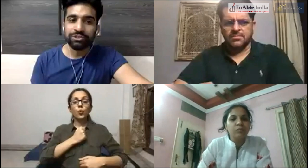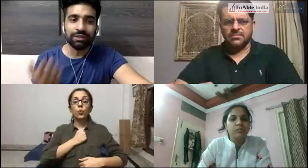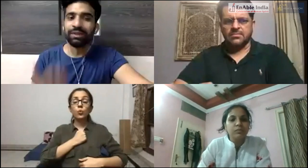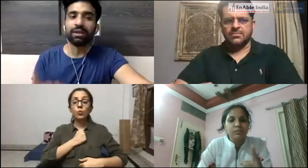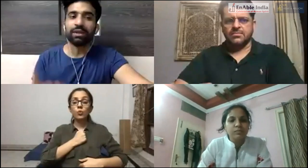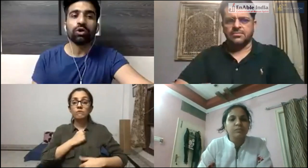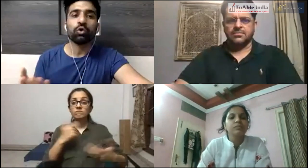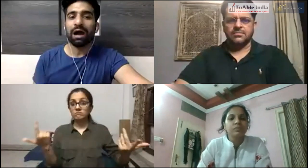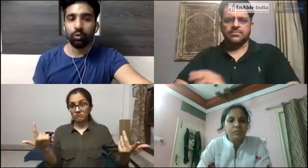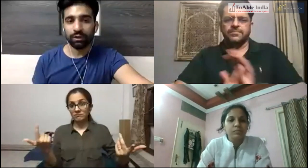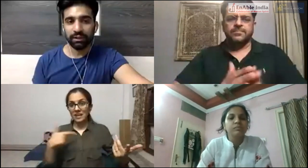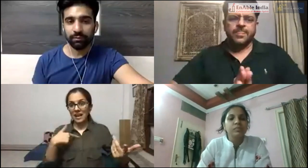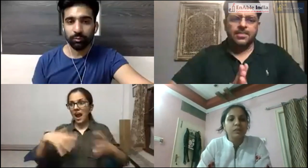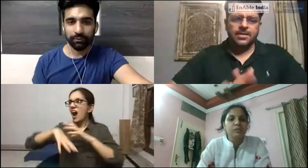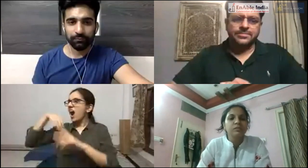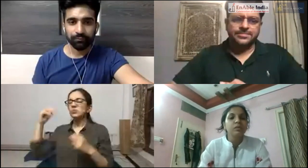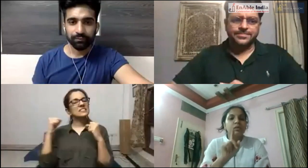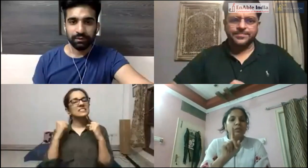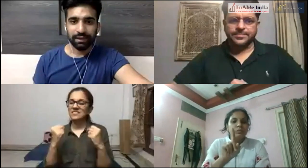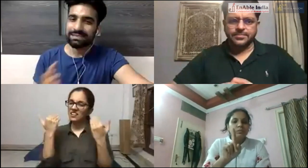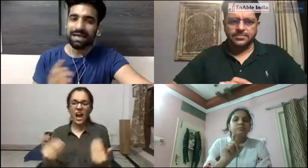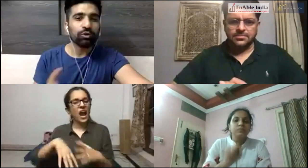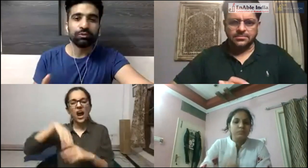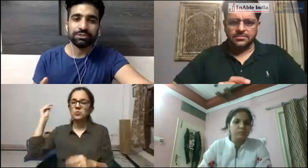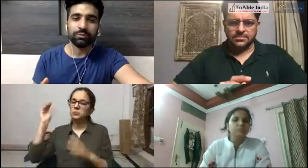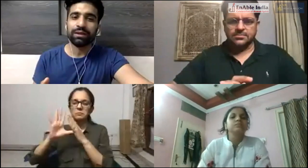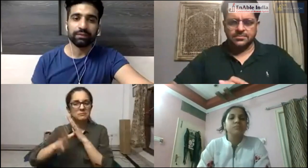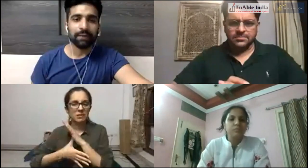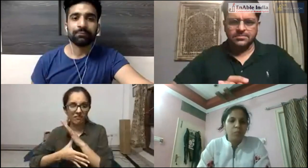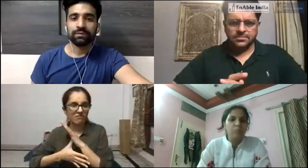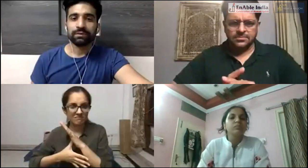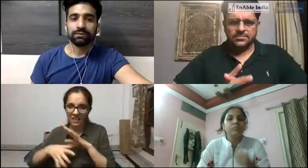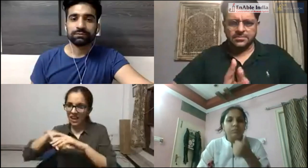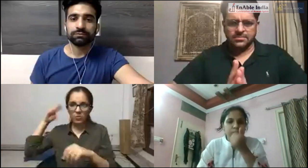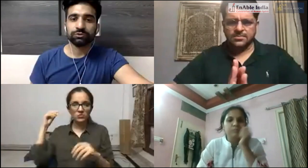picture that we cannot go out at the moment. It's out of the picture. We Yeah.